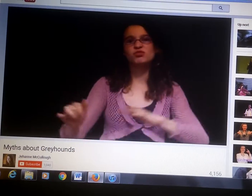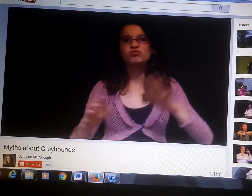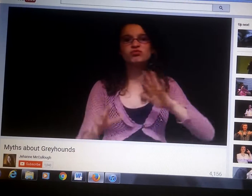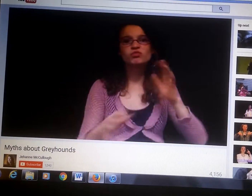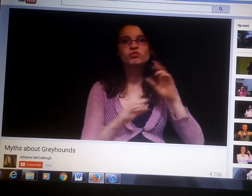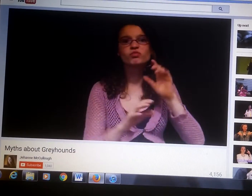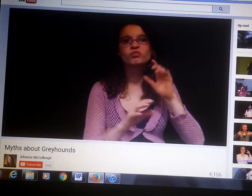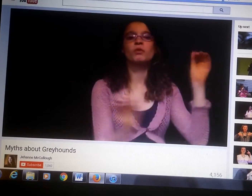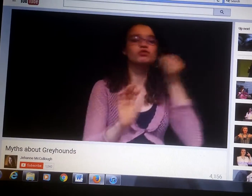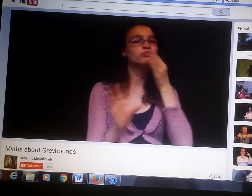their racing.